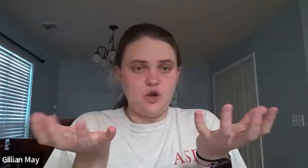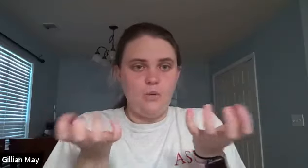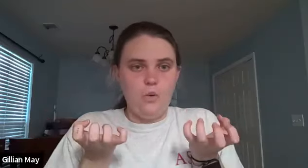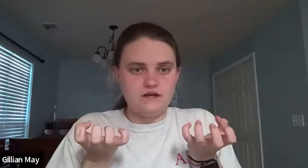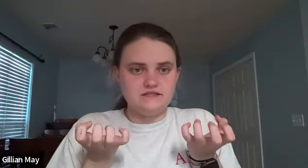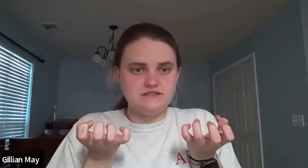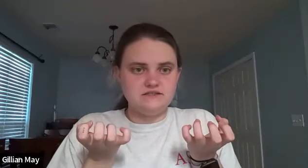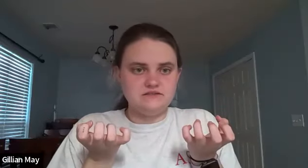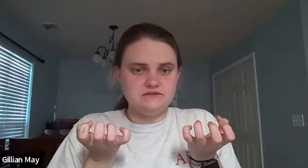go want.